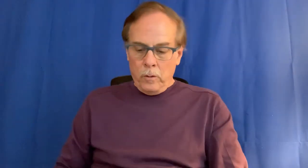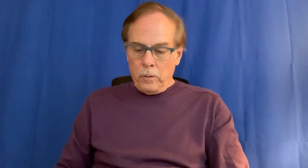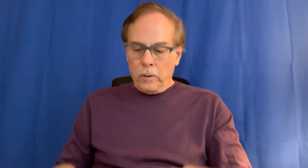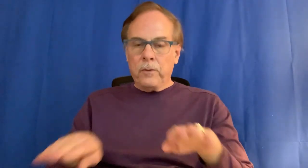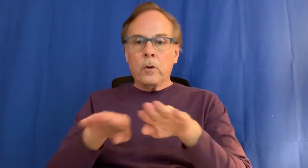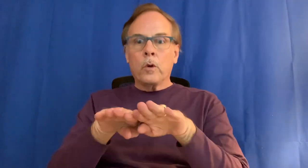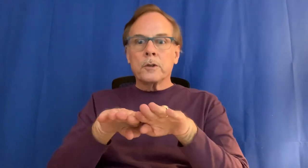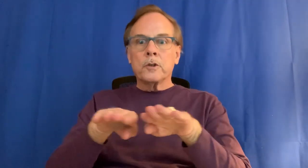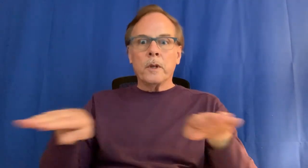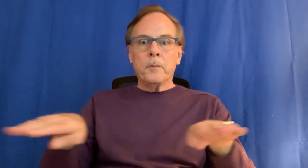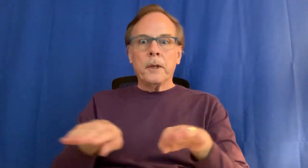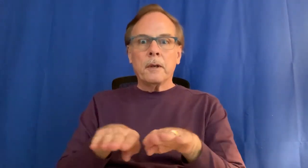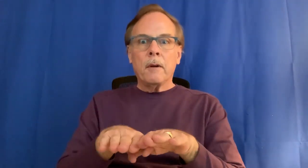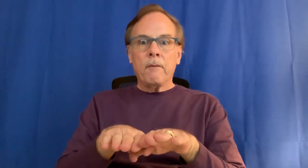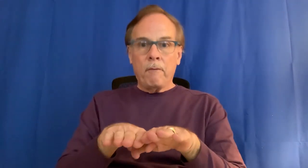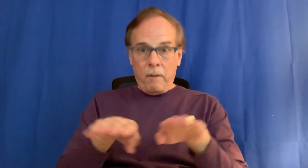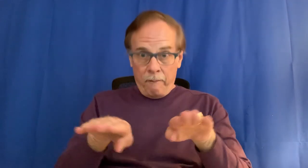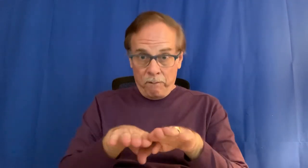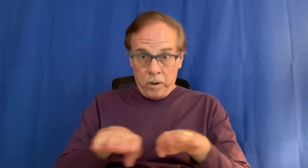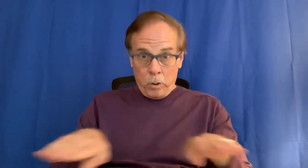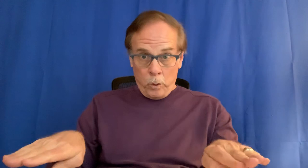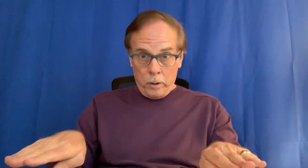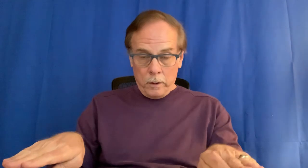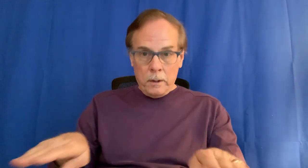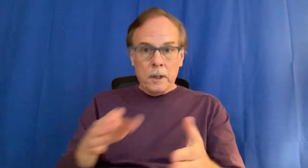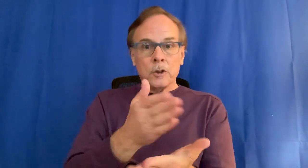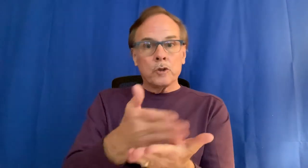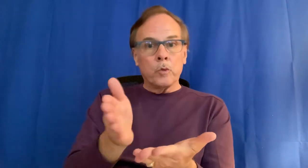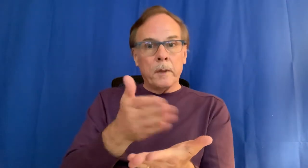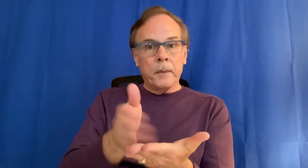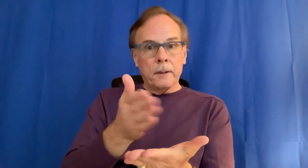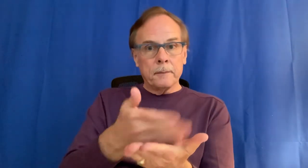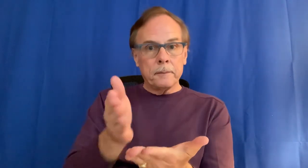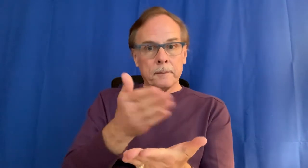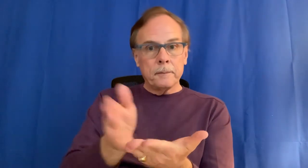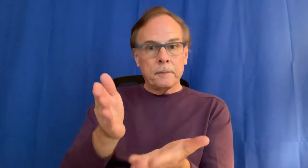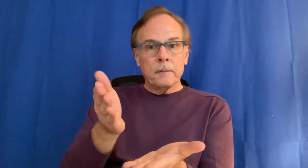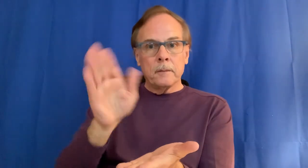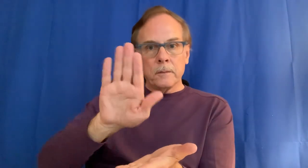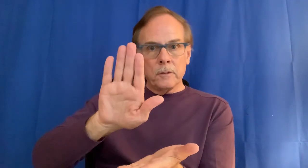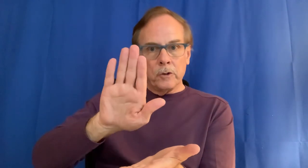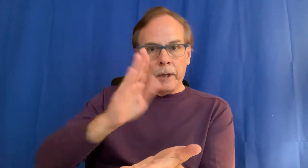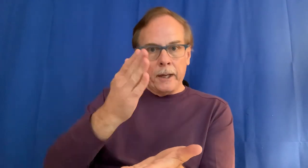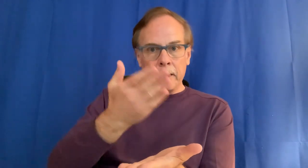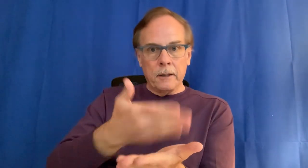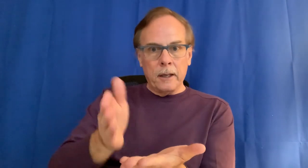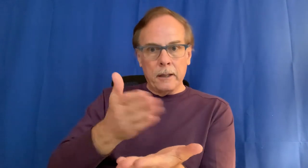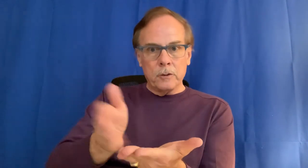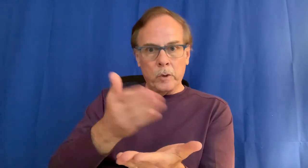Or floor sweeping, floor sweeping. Your hand like that,